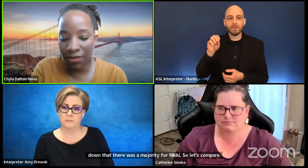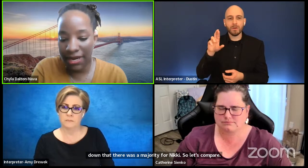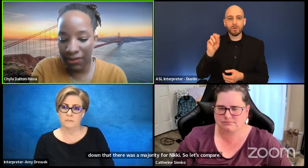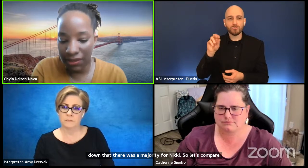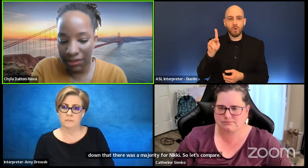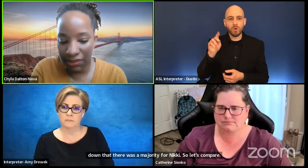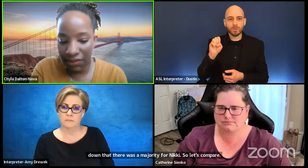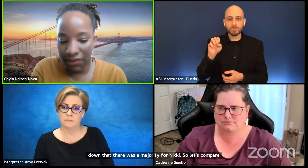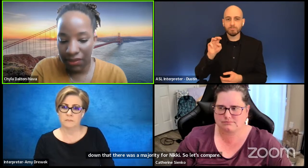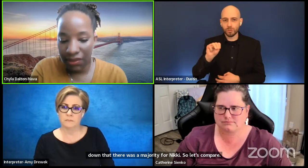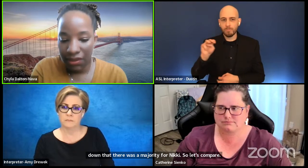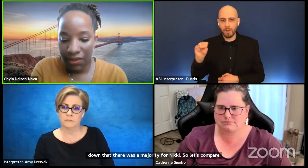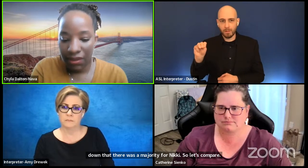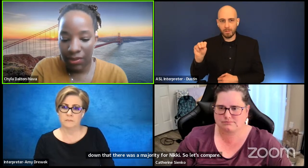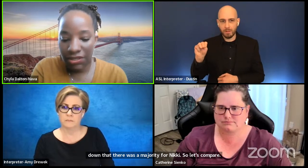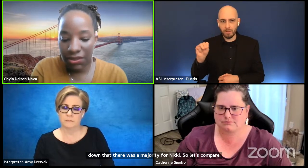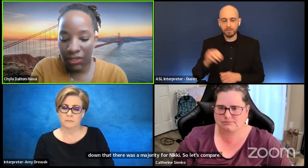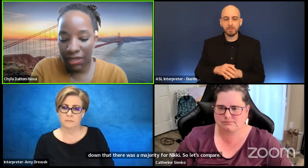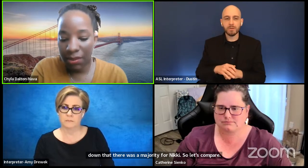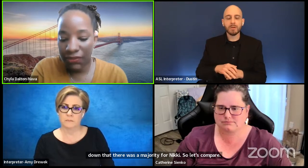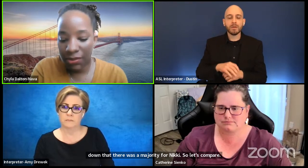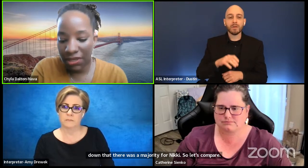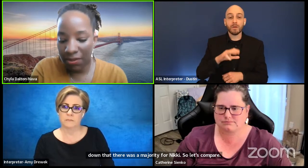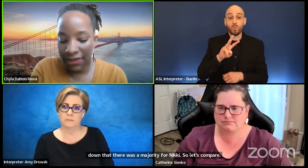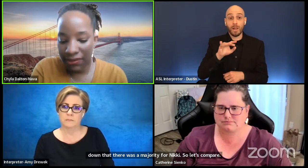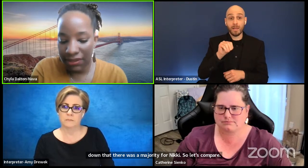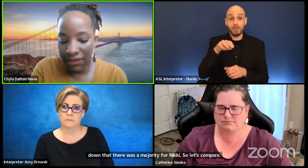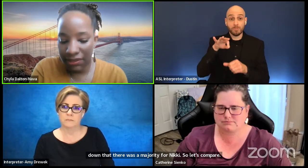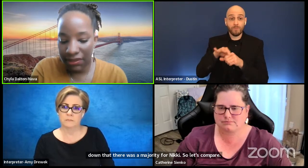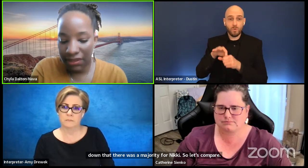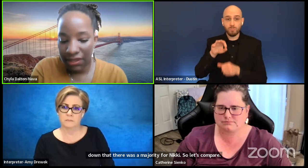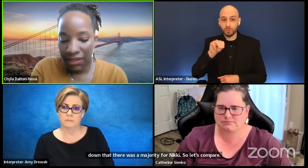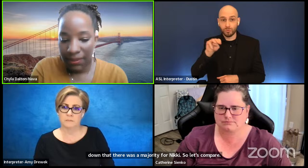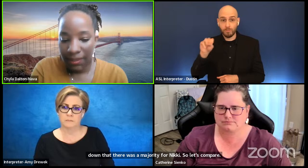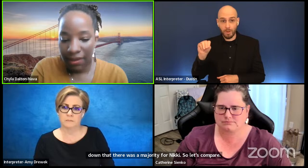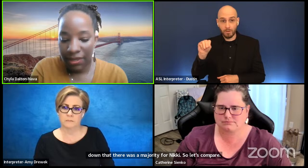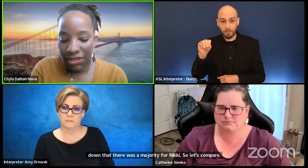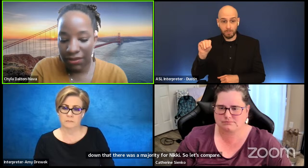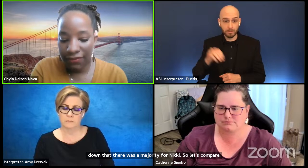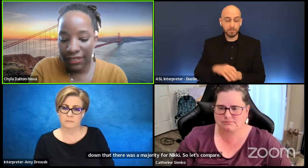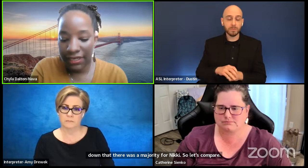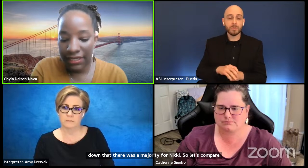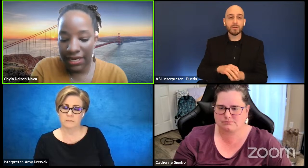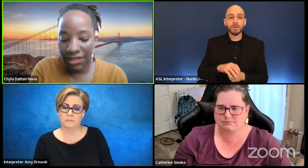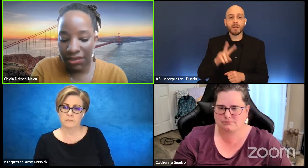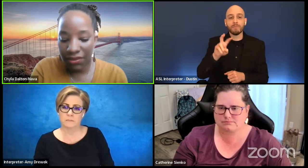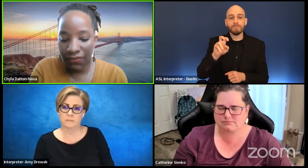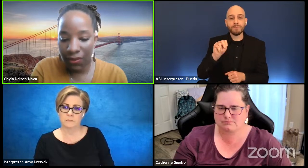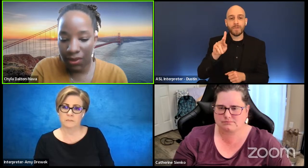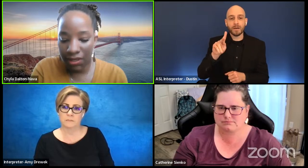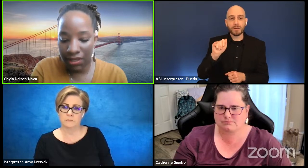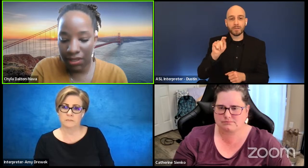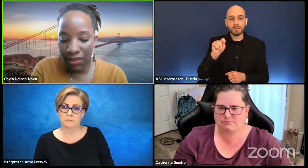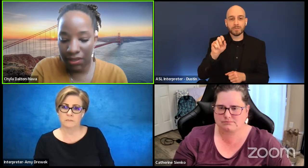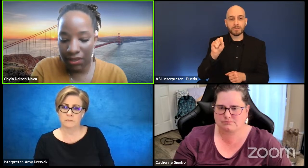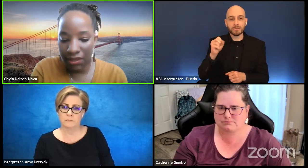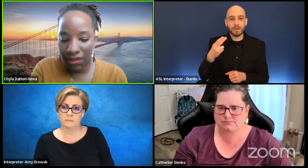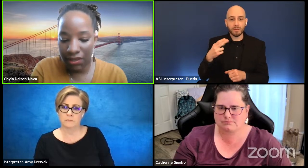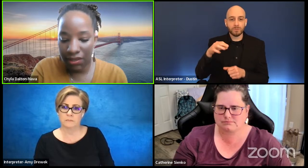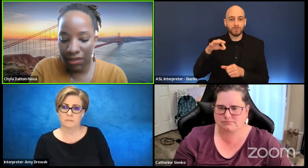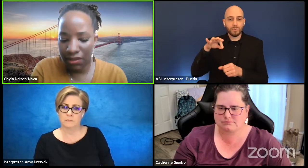for Michelle Michaels, Commissioner Williams for Michelle Michaels, Commissioner Venkatesh for